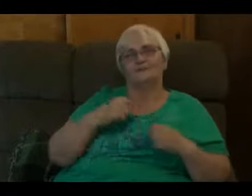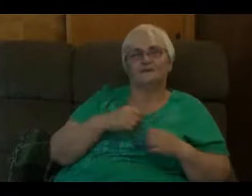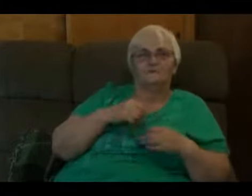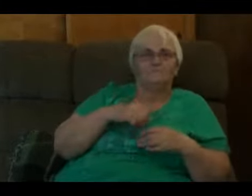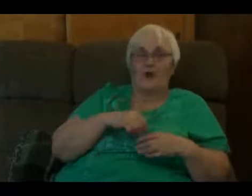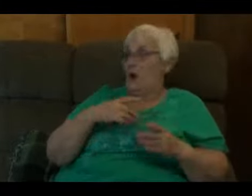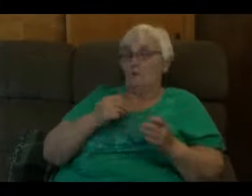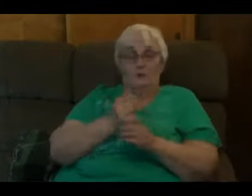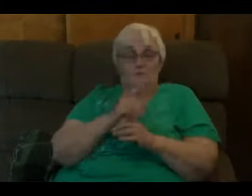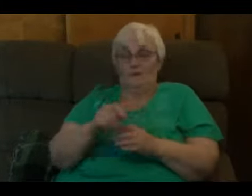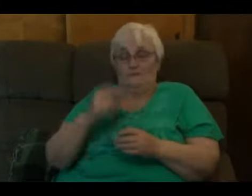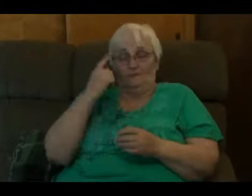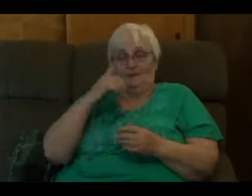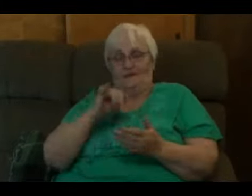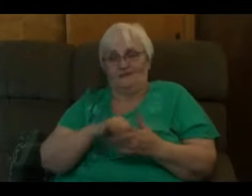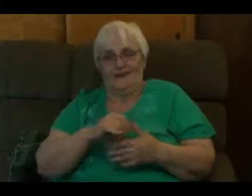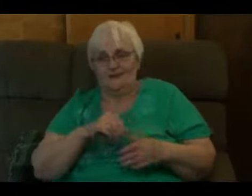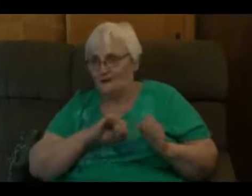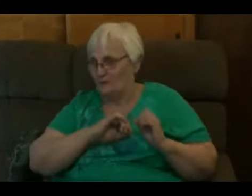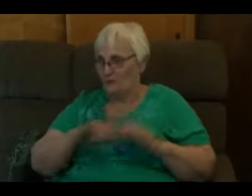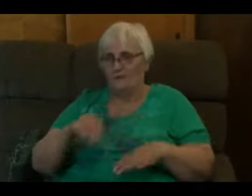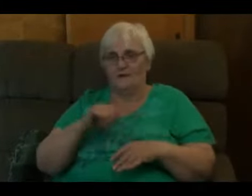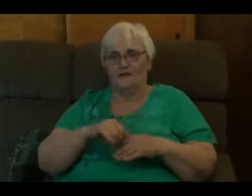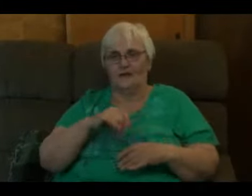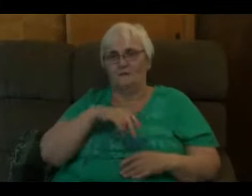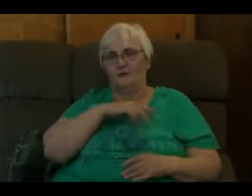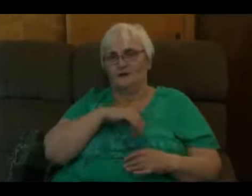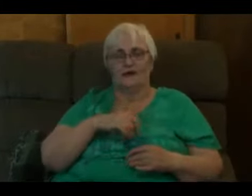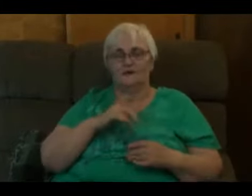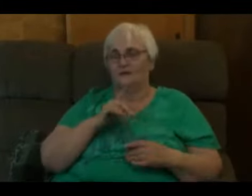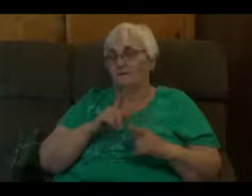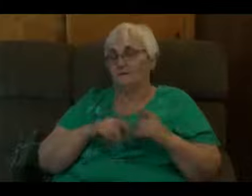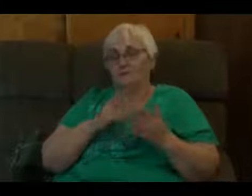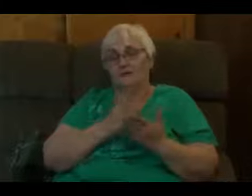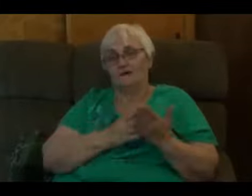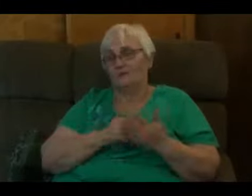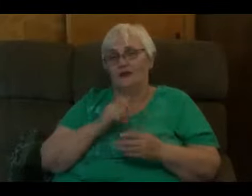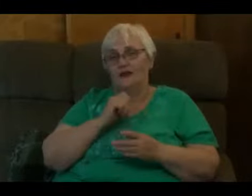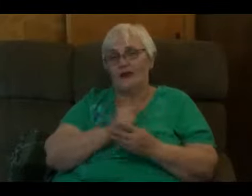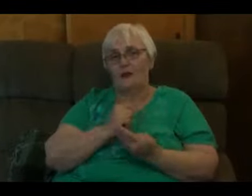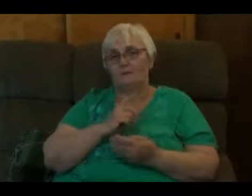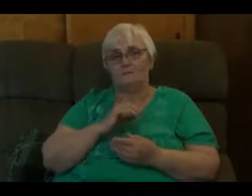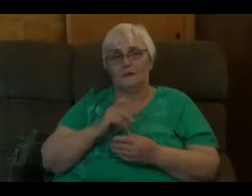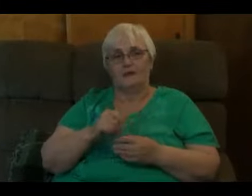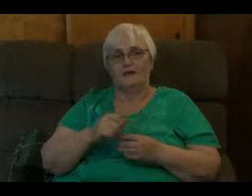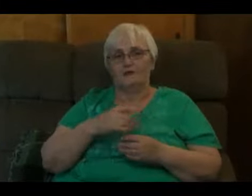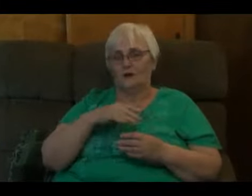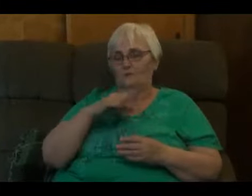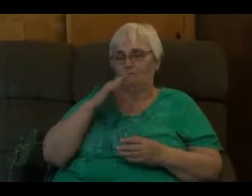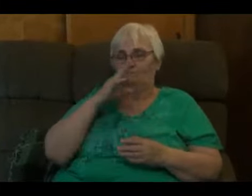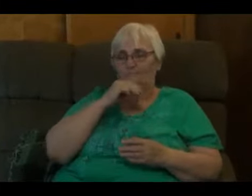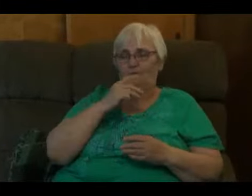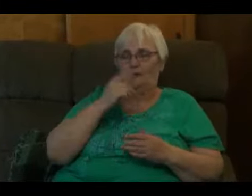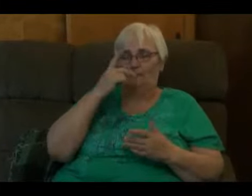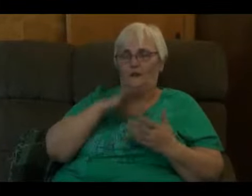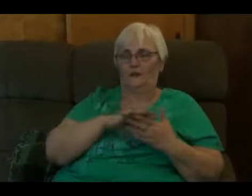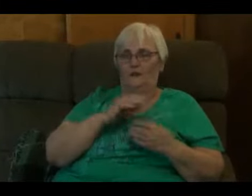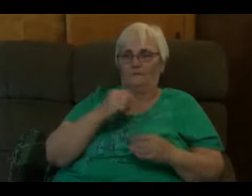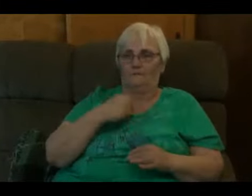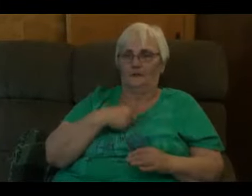you. But you know what, some things you just can't help being, right? I mean, I tried to be quiet and believe me, and I say this